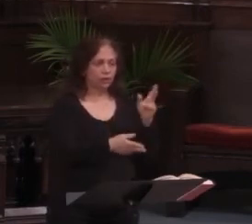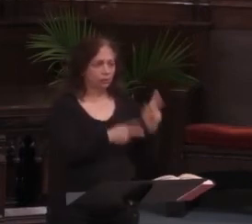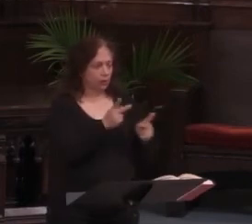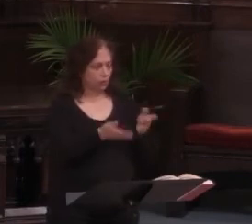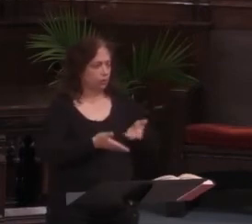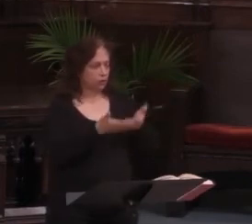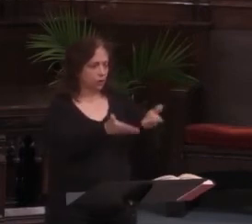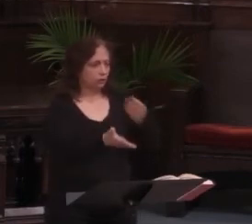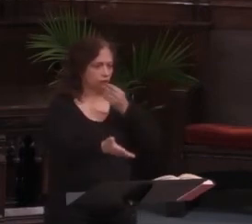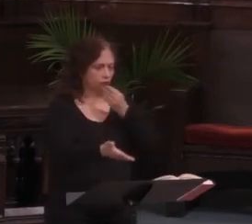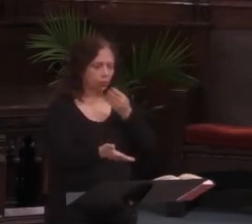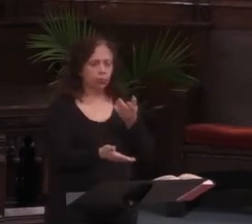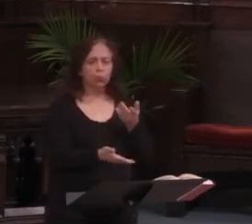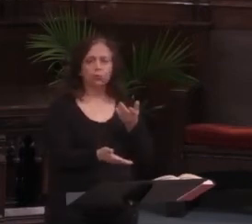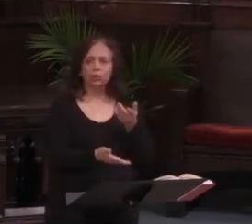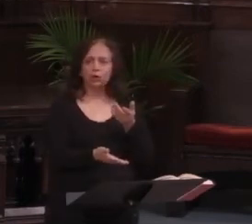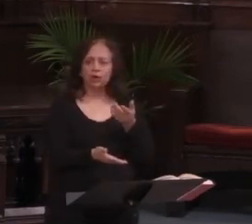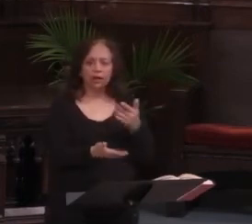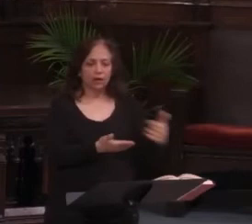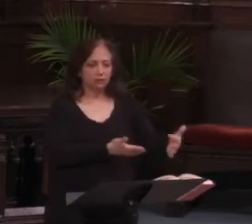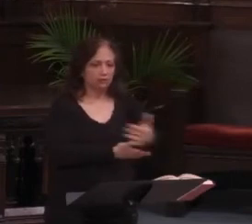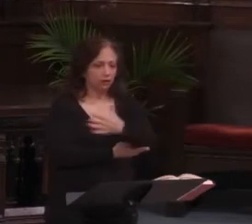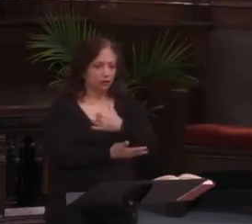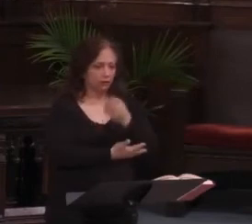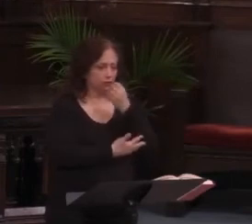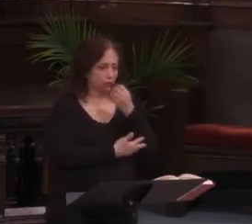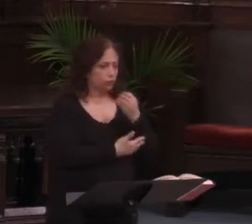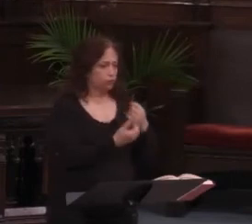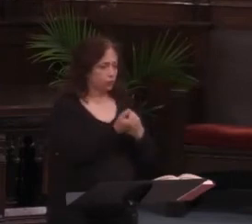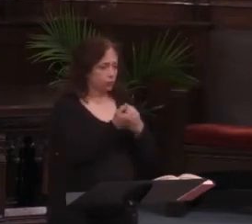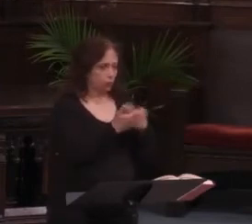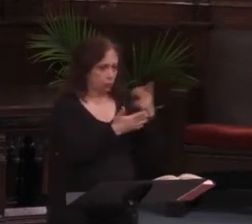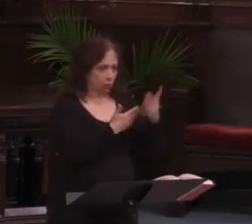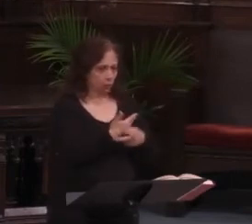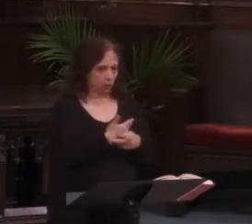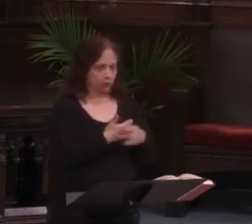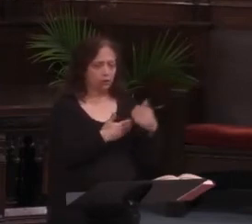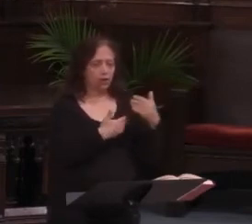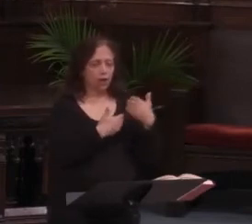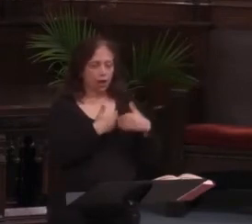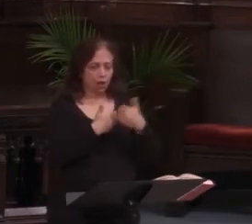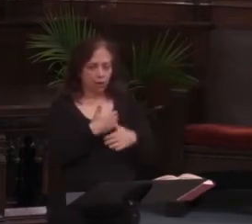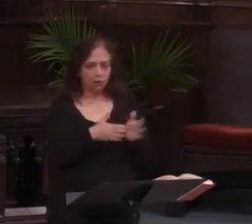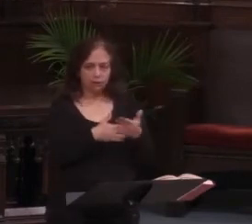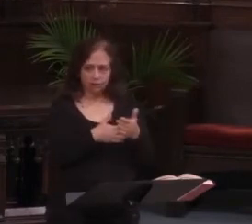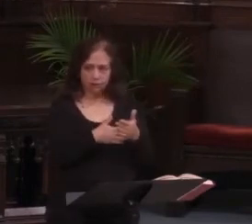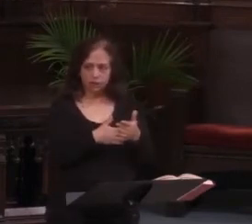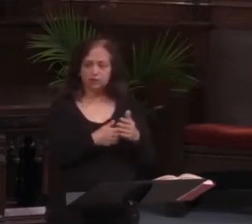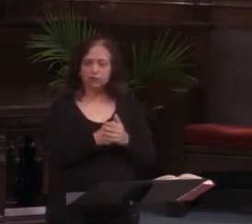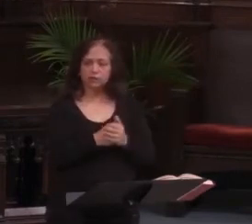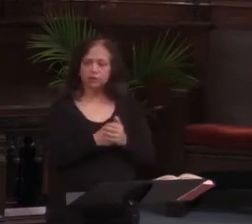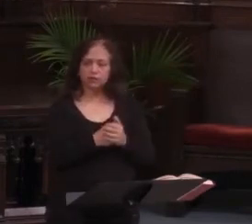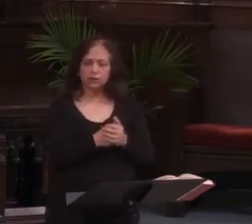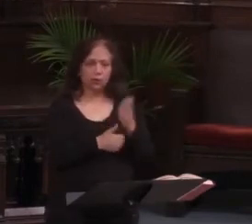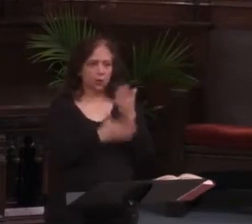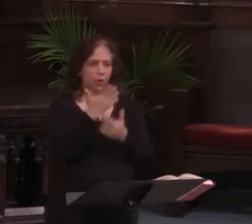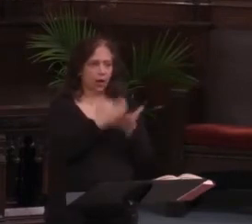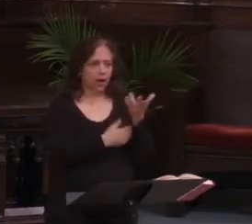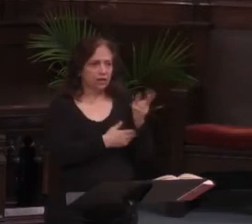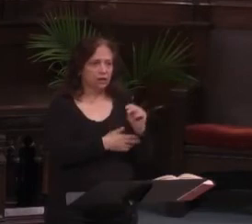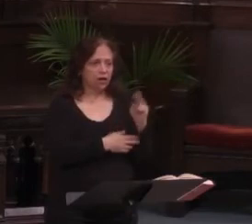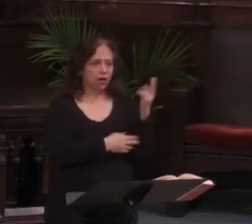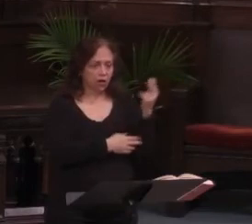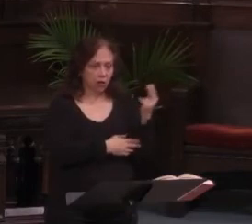food insecurity through the Crisis Food Support Program, Loaves and Fishes, and Hands on Hartford.